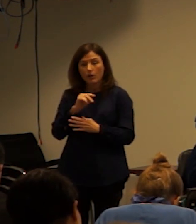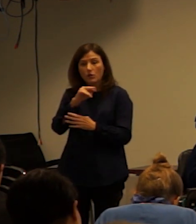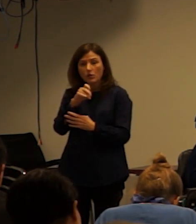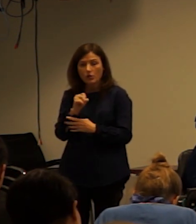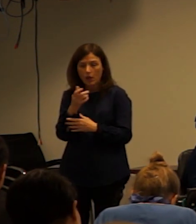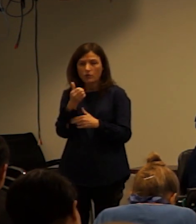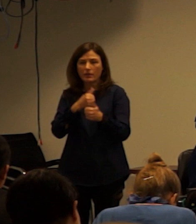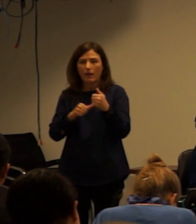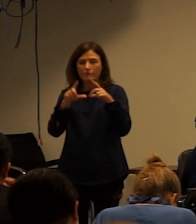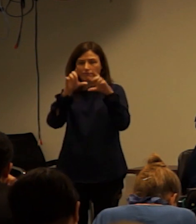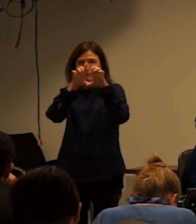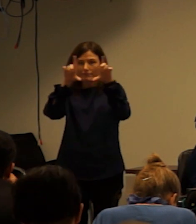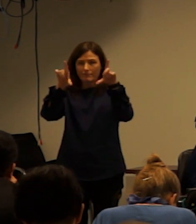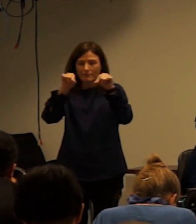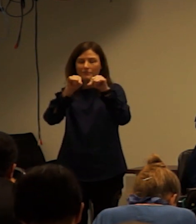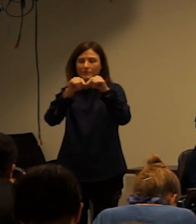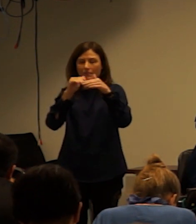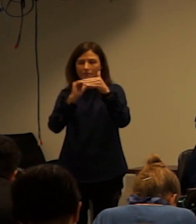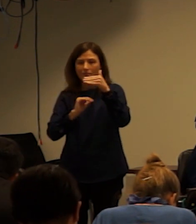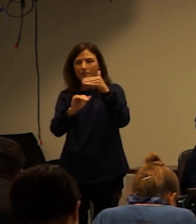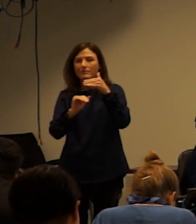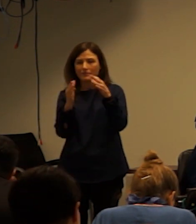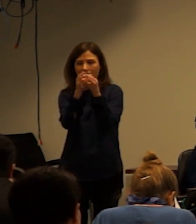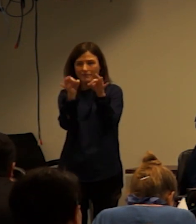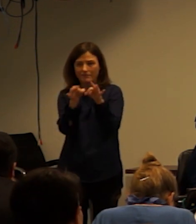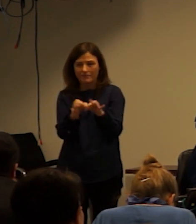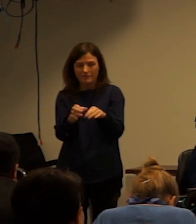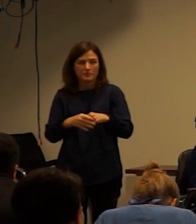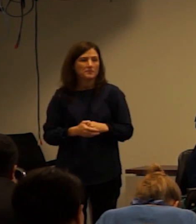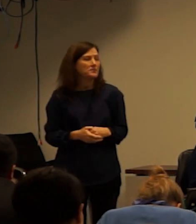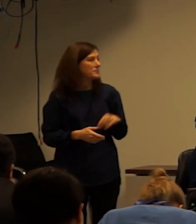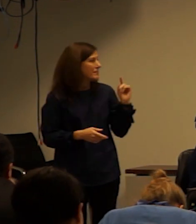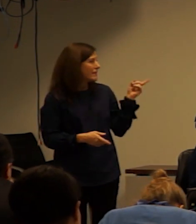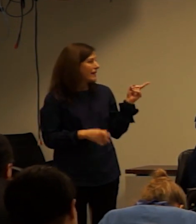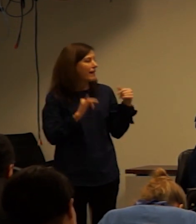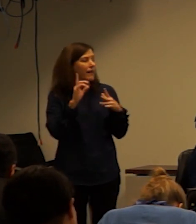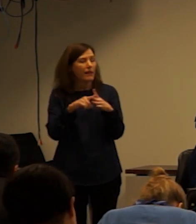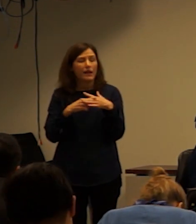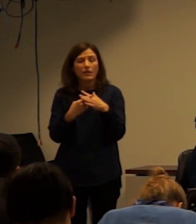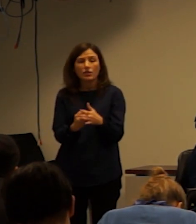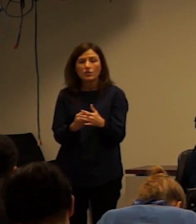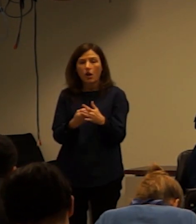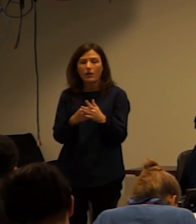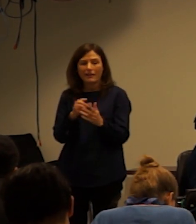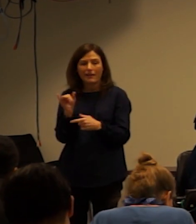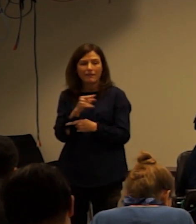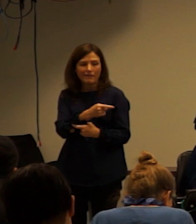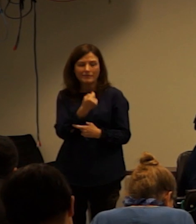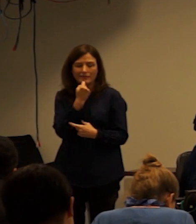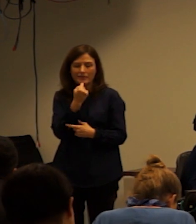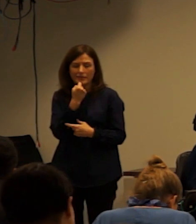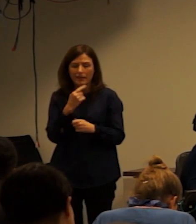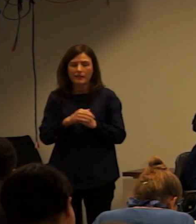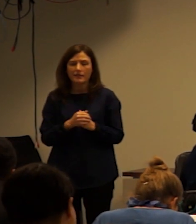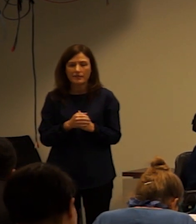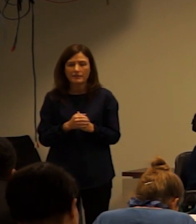slide. Okay? Okay. So this is the beginning, and as Christine said, this is the beginning of the